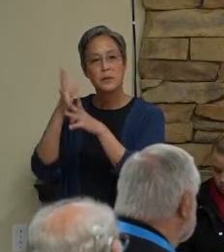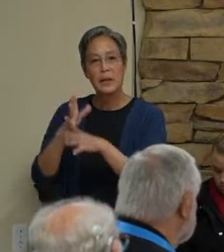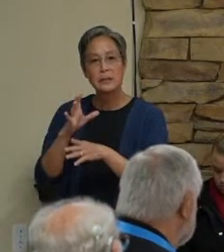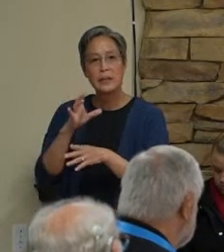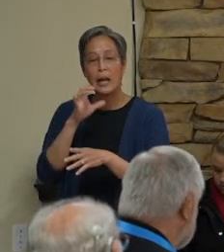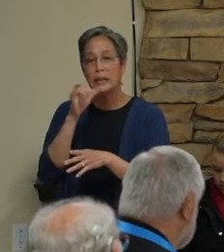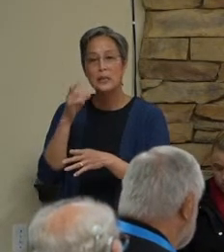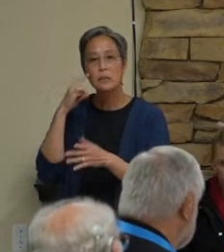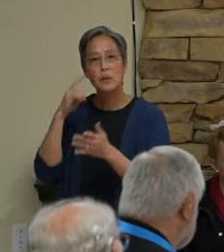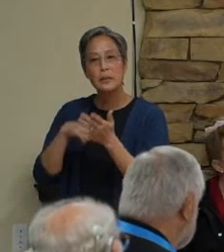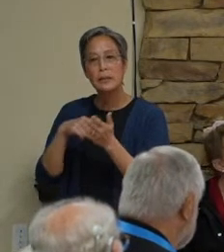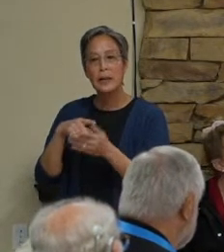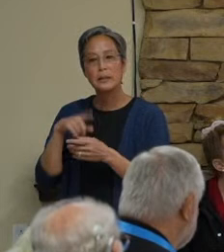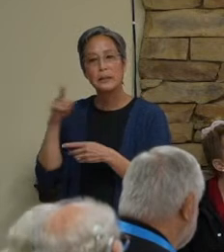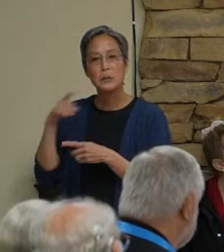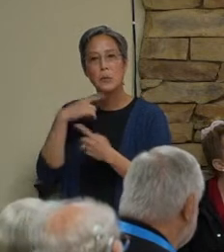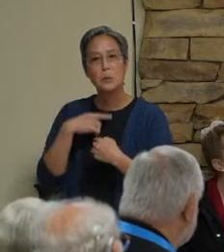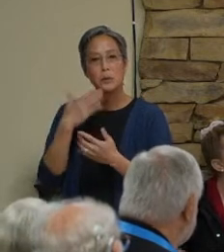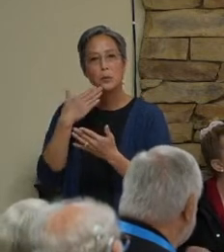good morning.